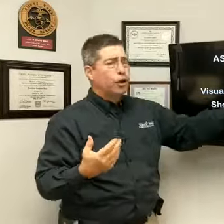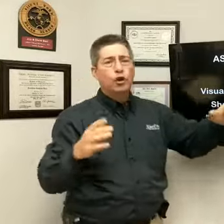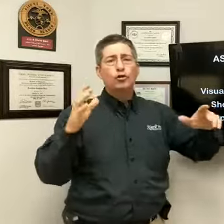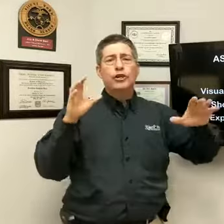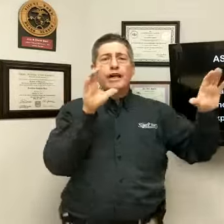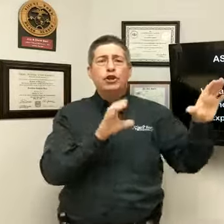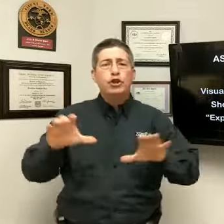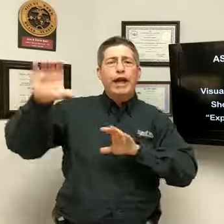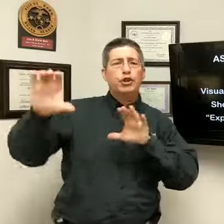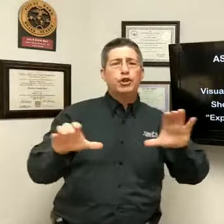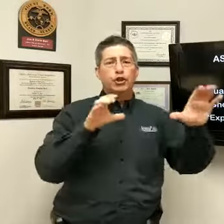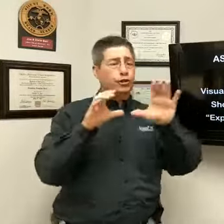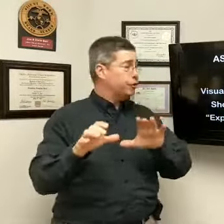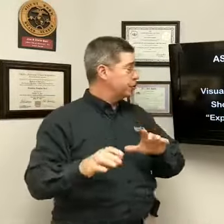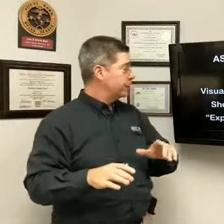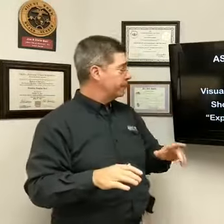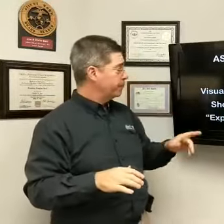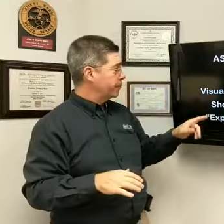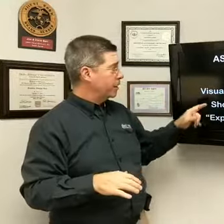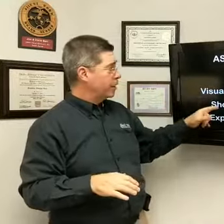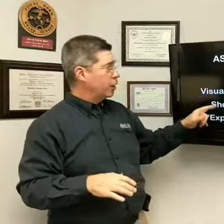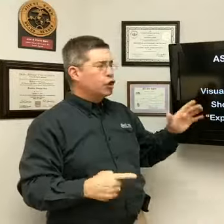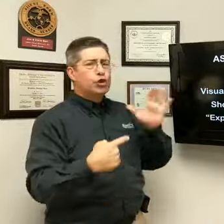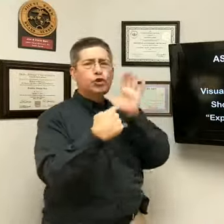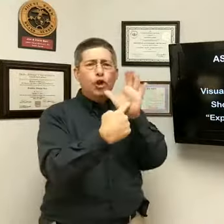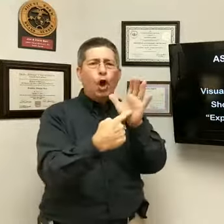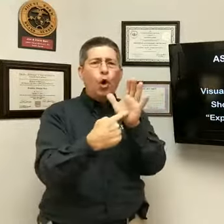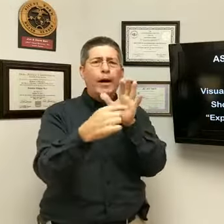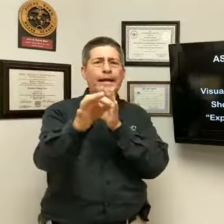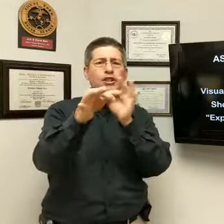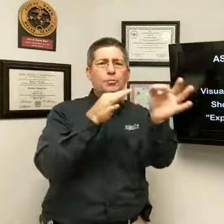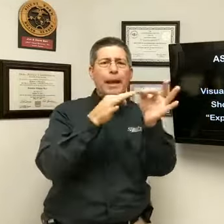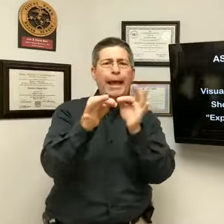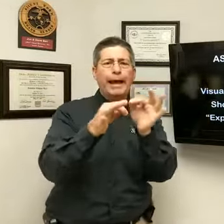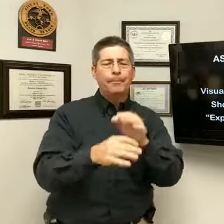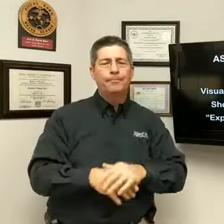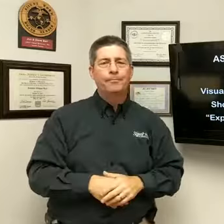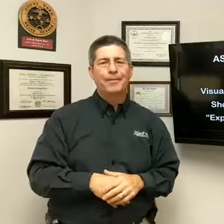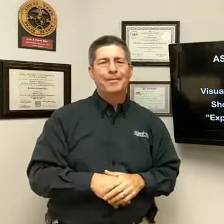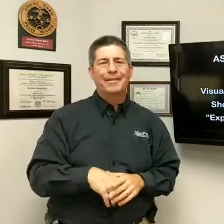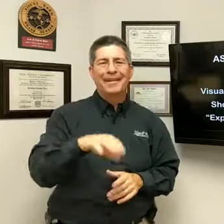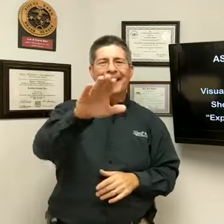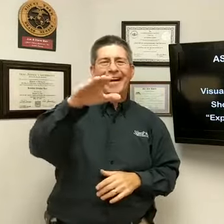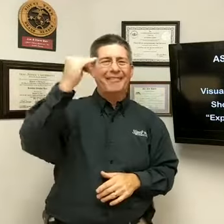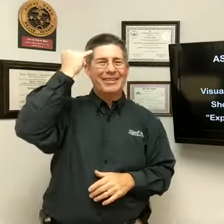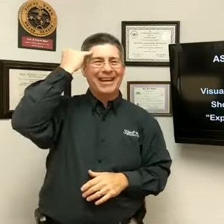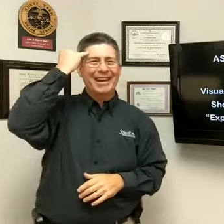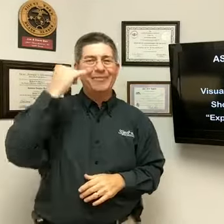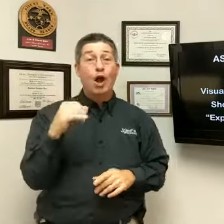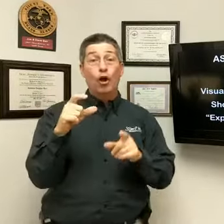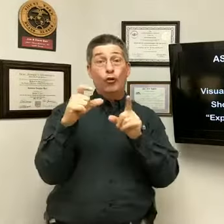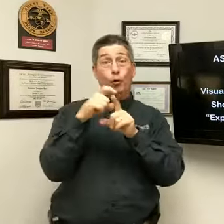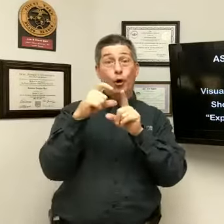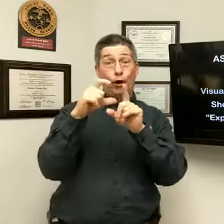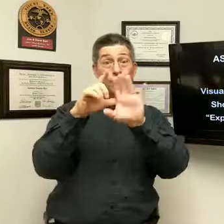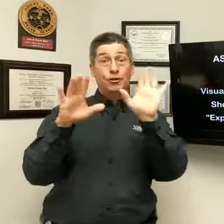Use gestures. Show and explain. I was thinking of the words,